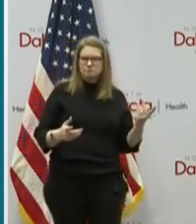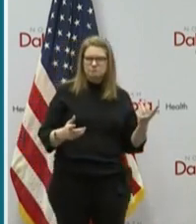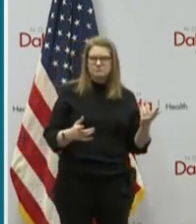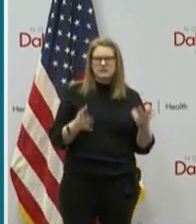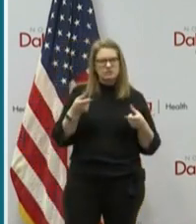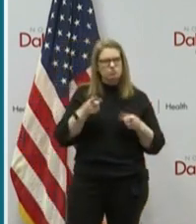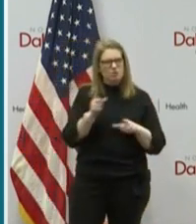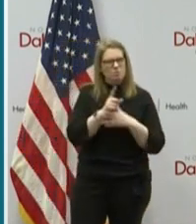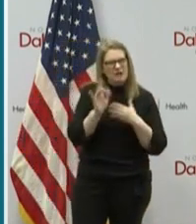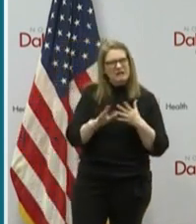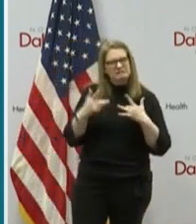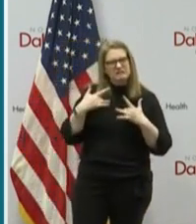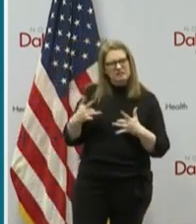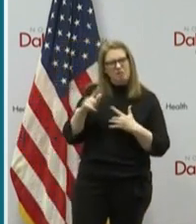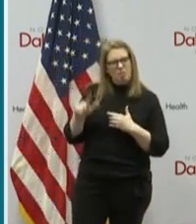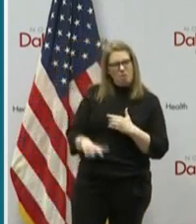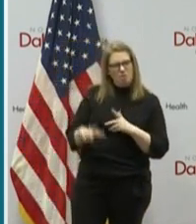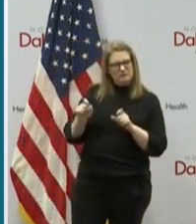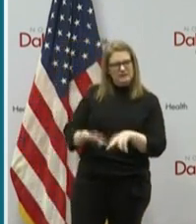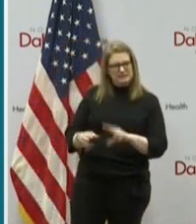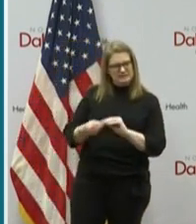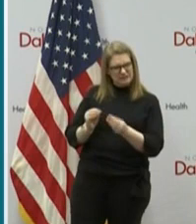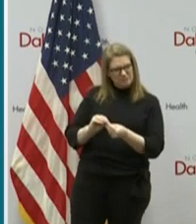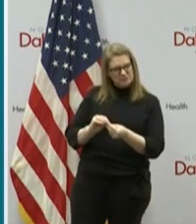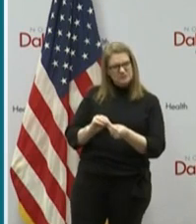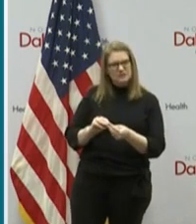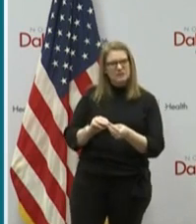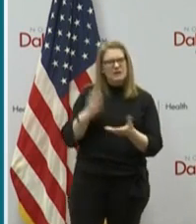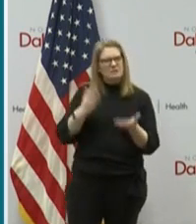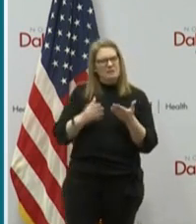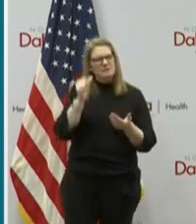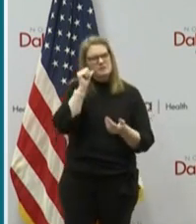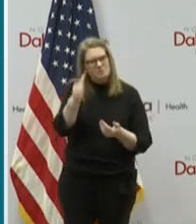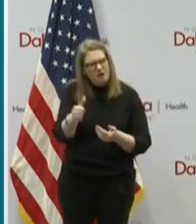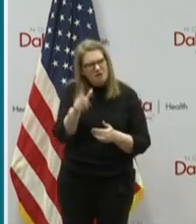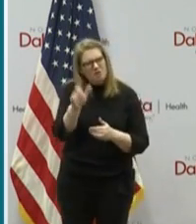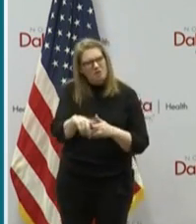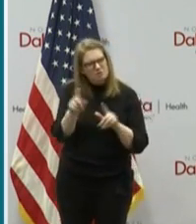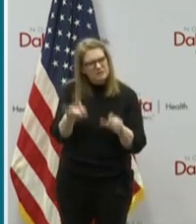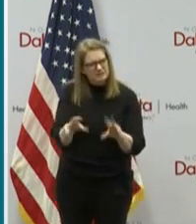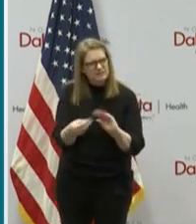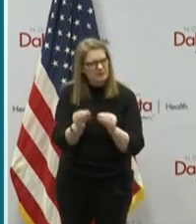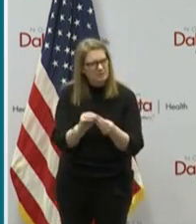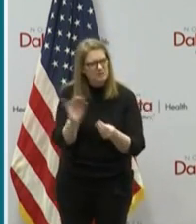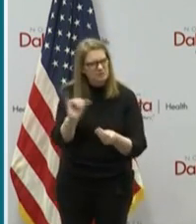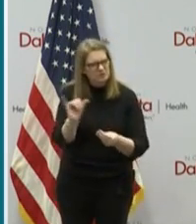on weekends, and maybe especially you might see that tomorrow lower test numbers reflected